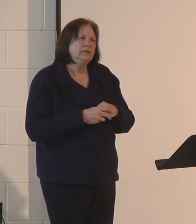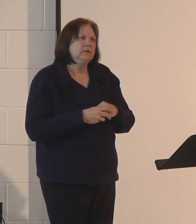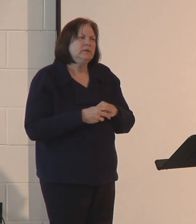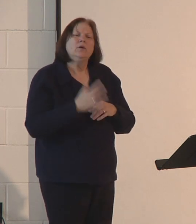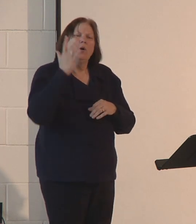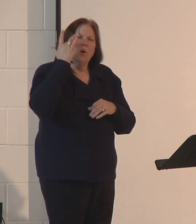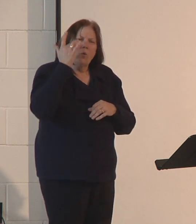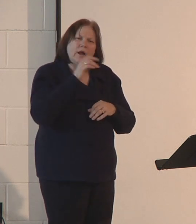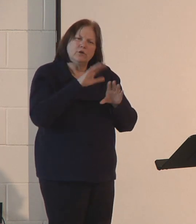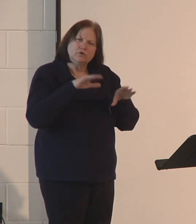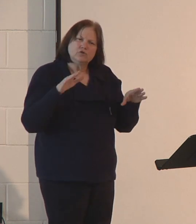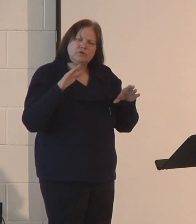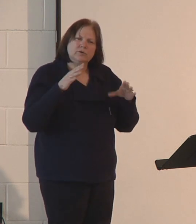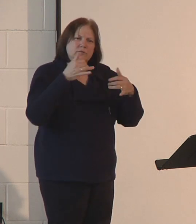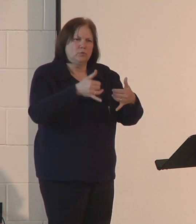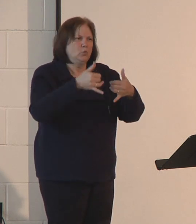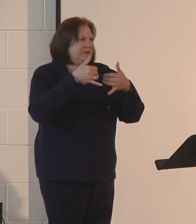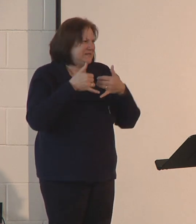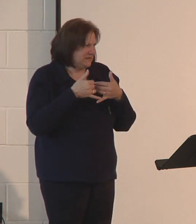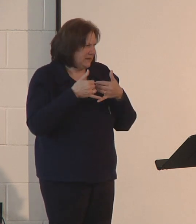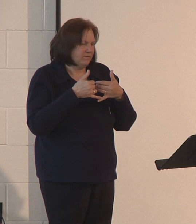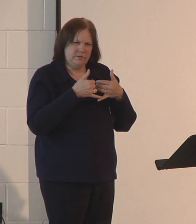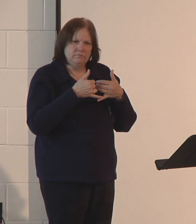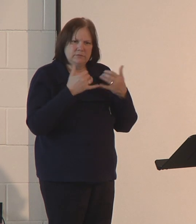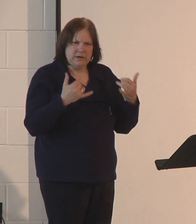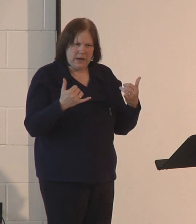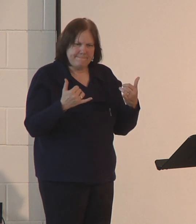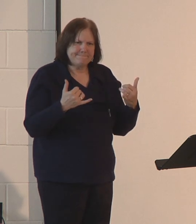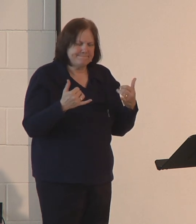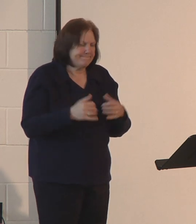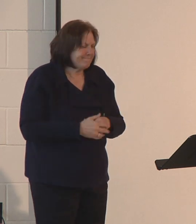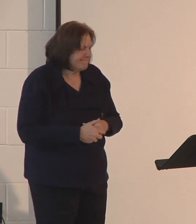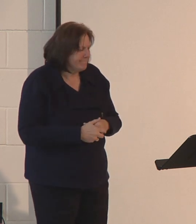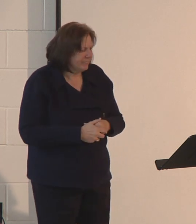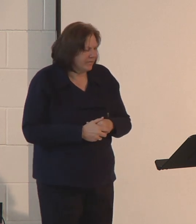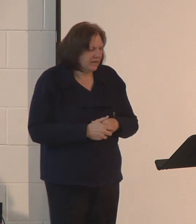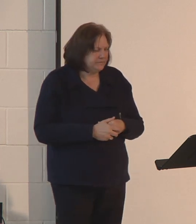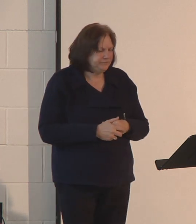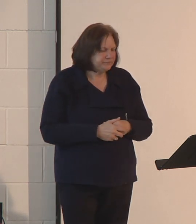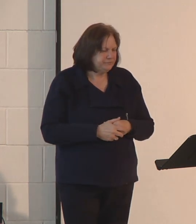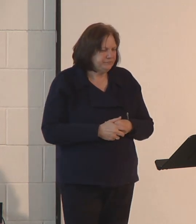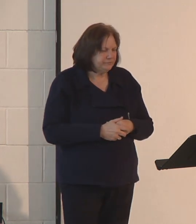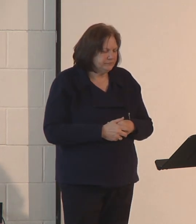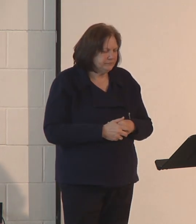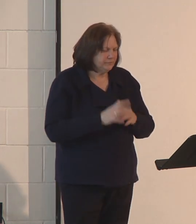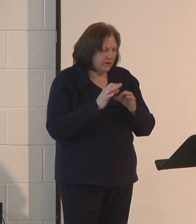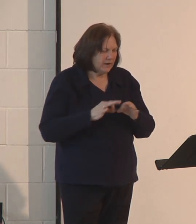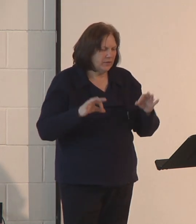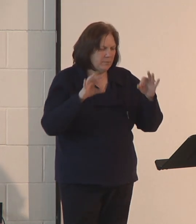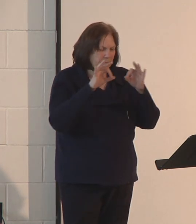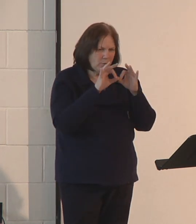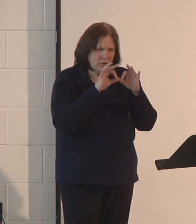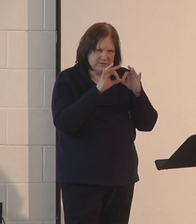why your children receive the recipient that they reward that they are getting today, and the importance of